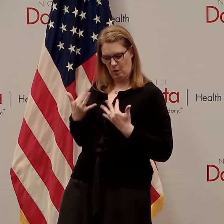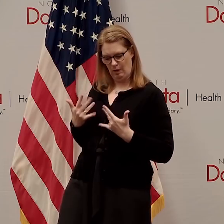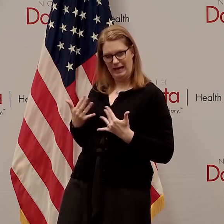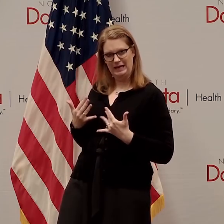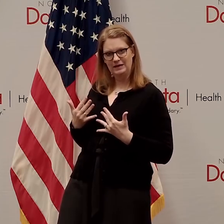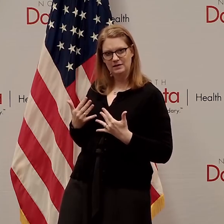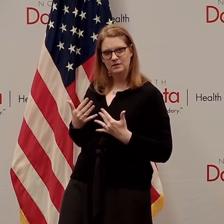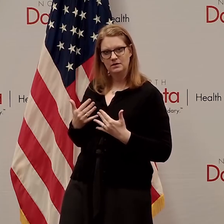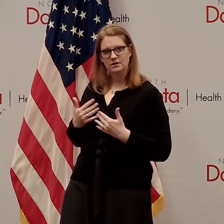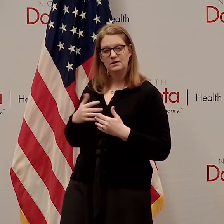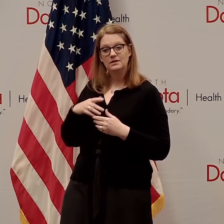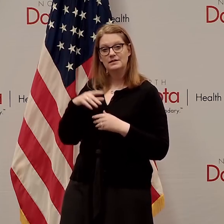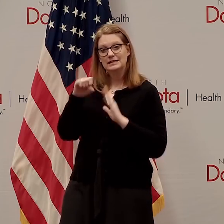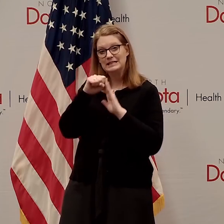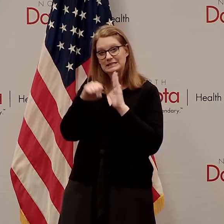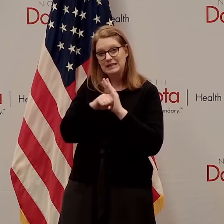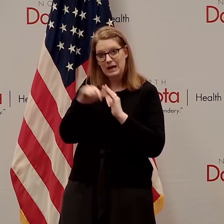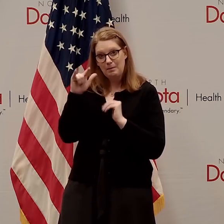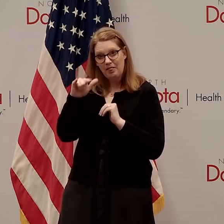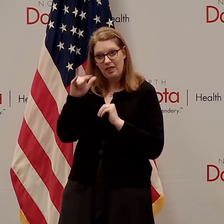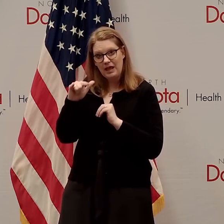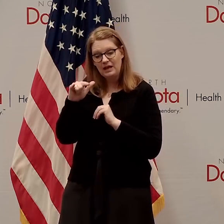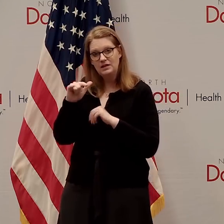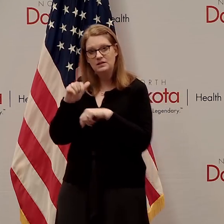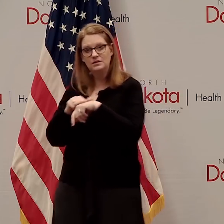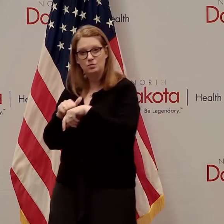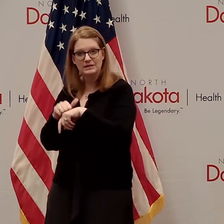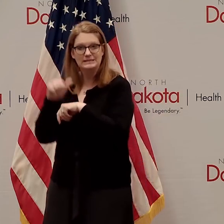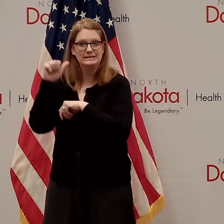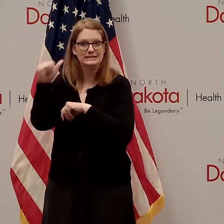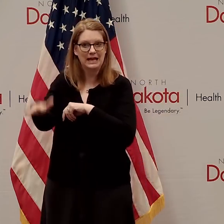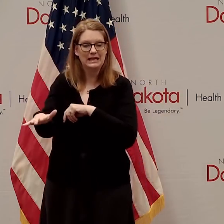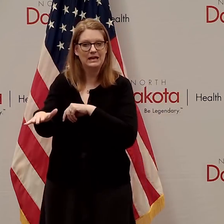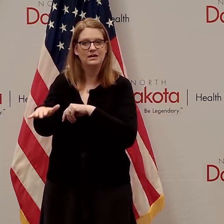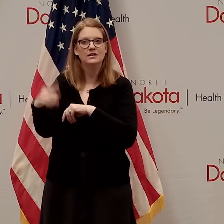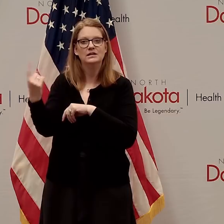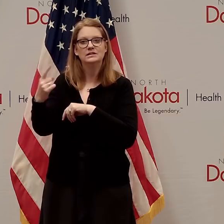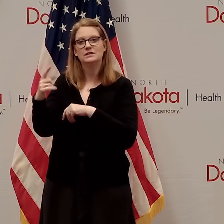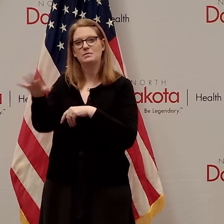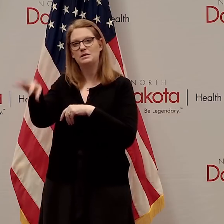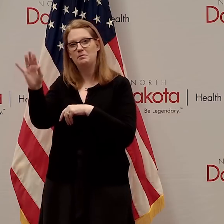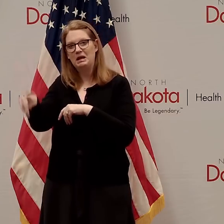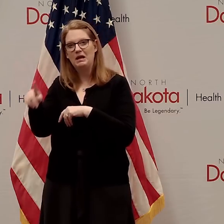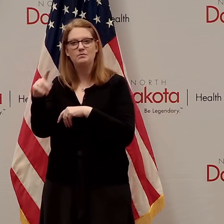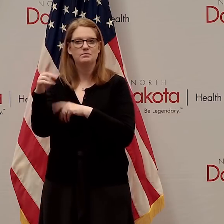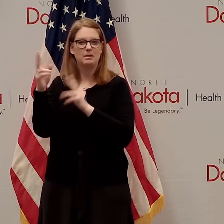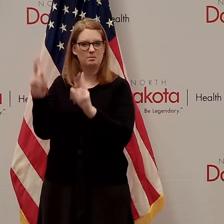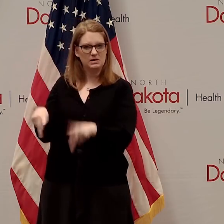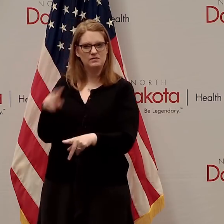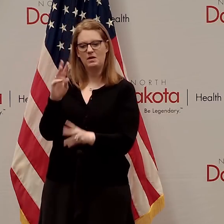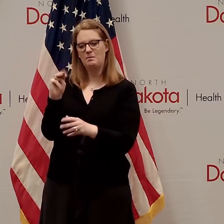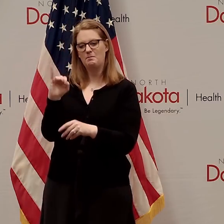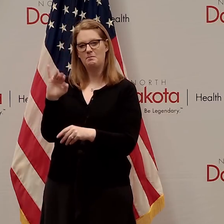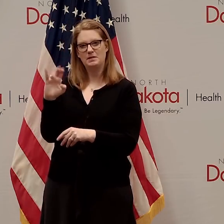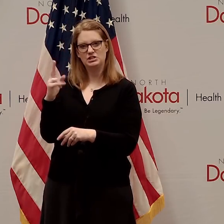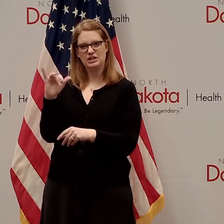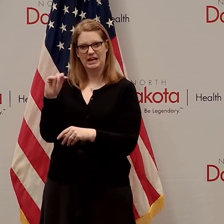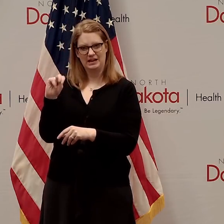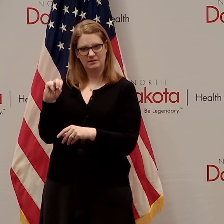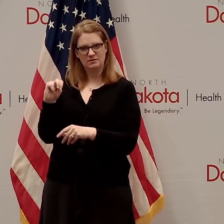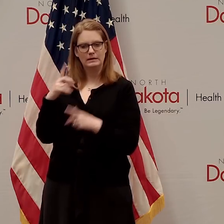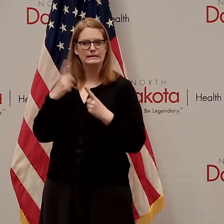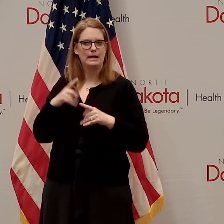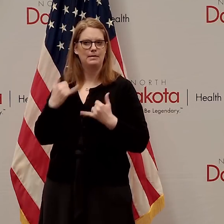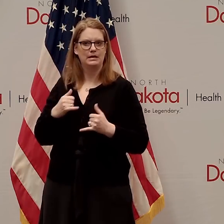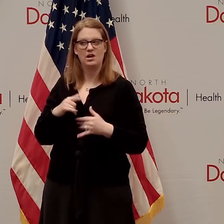sending the state plane to pick up a technician from Abbott in Michigan, and that's happening right now. They're going